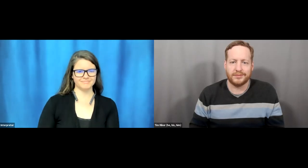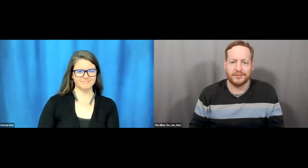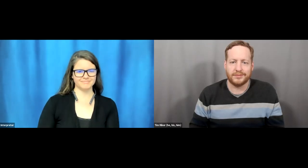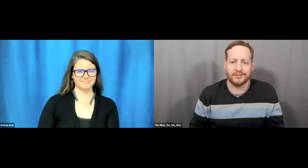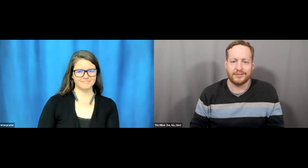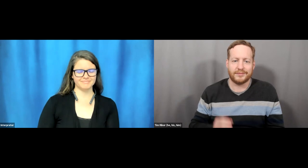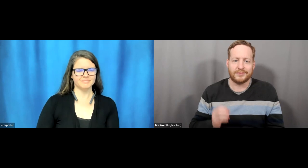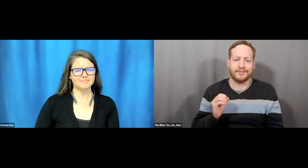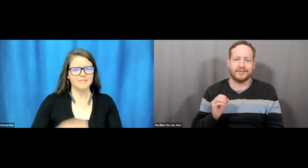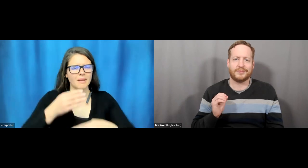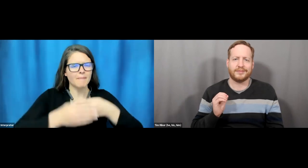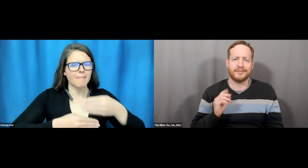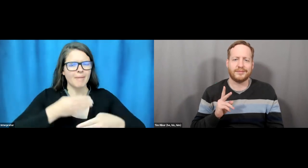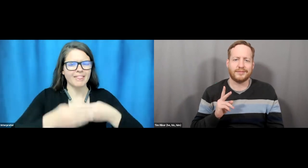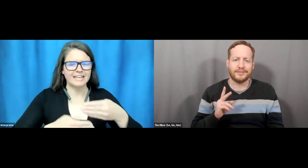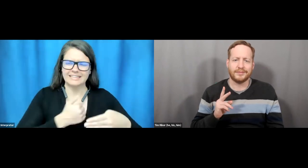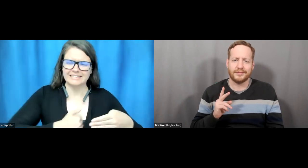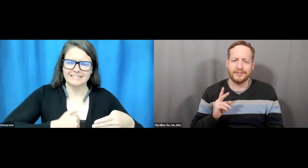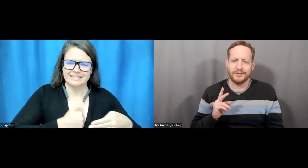Give me one moment. I apologize. 1 second.